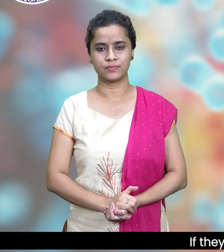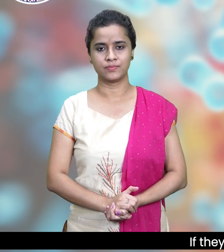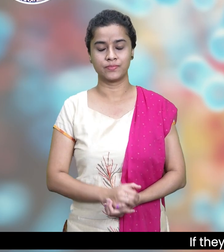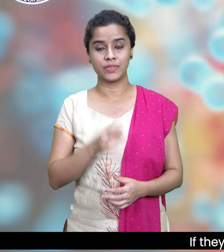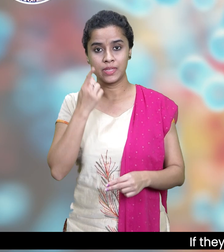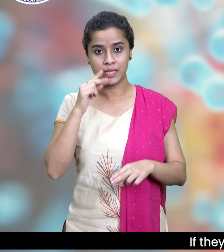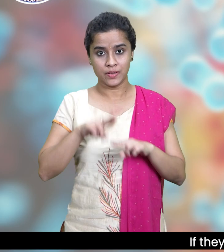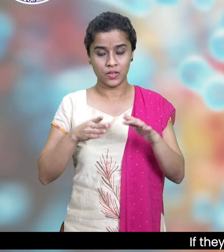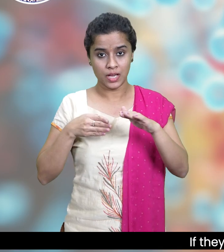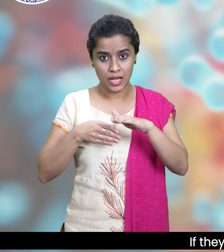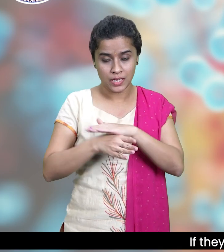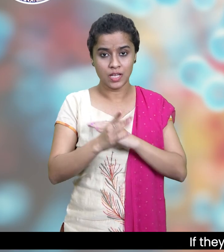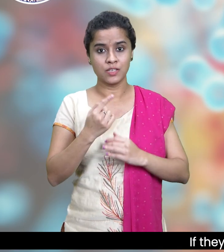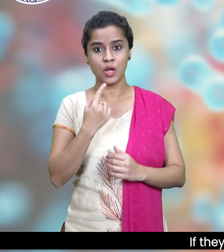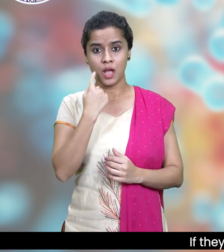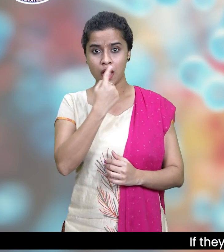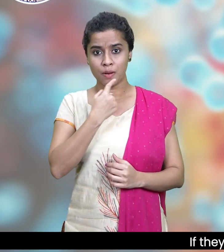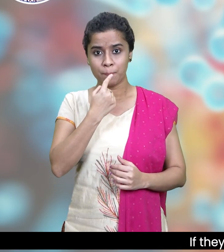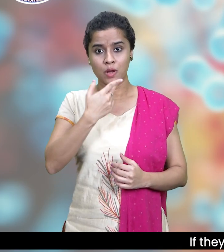If they enter through the mouth,